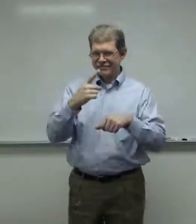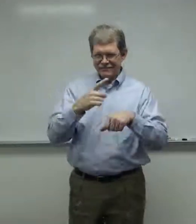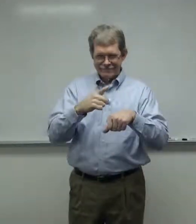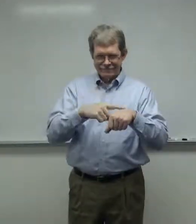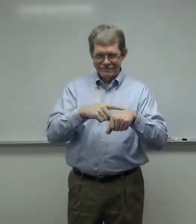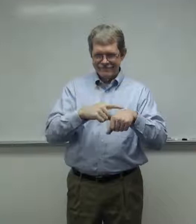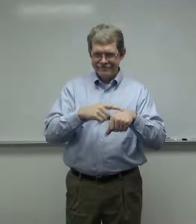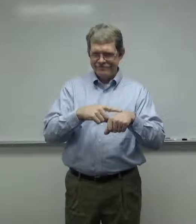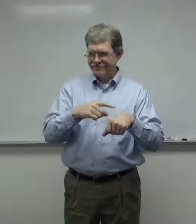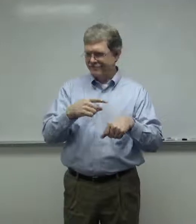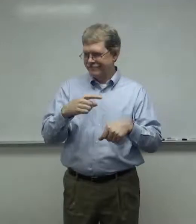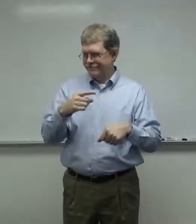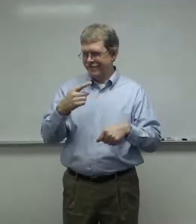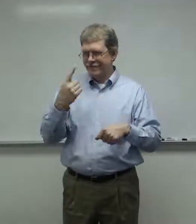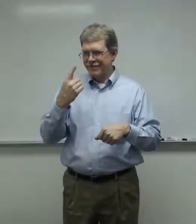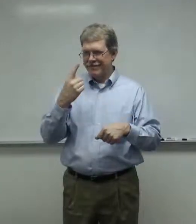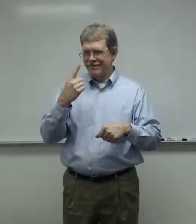face. One time,